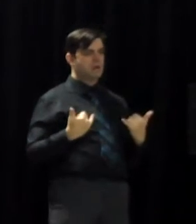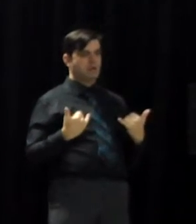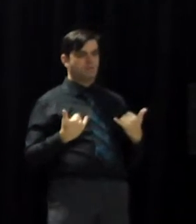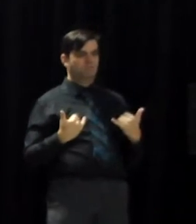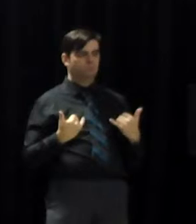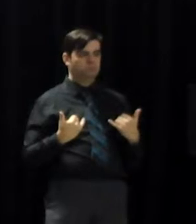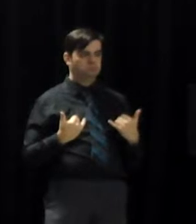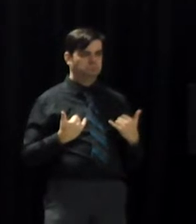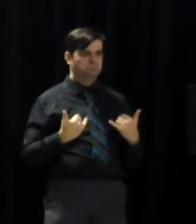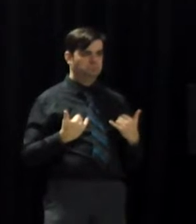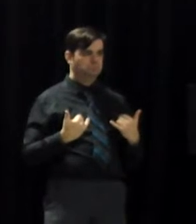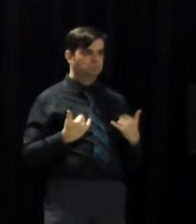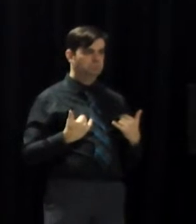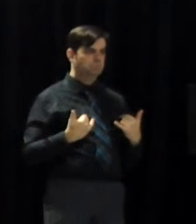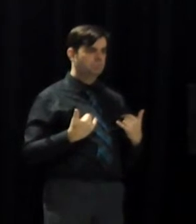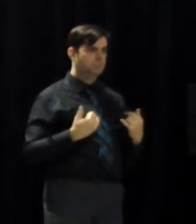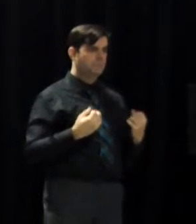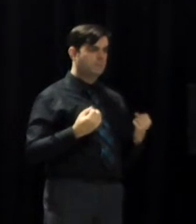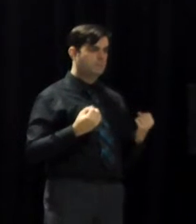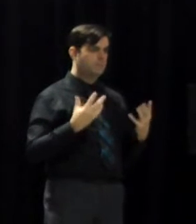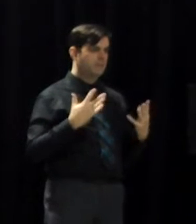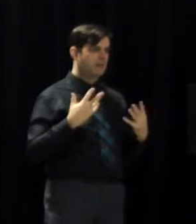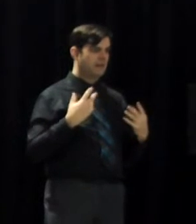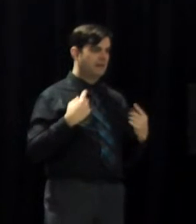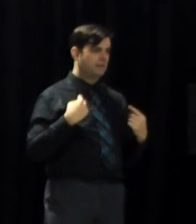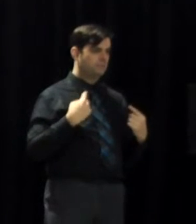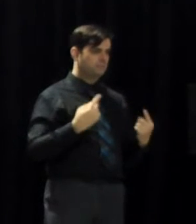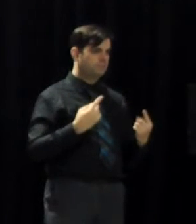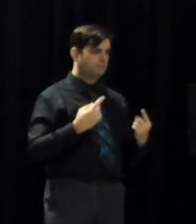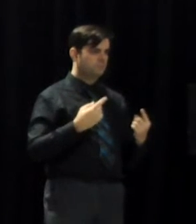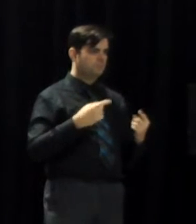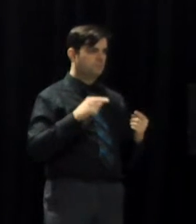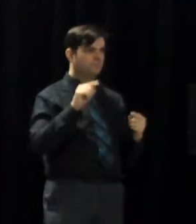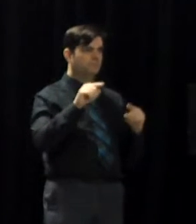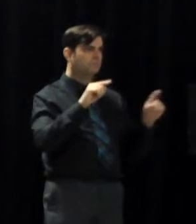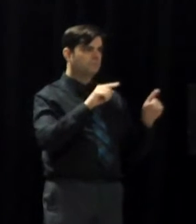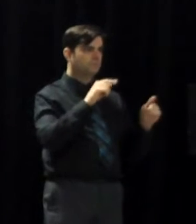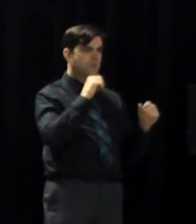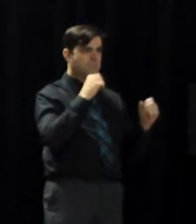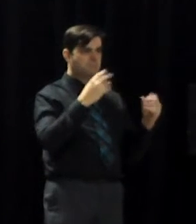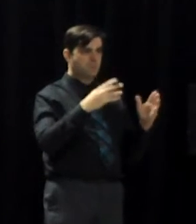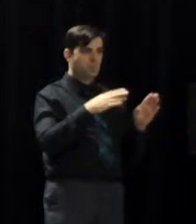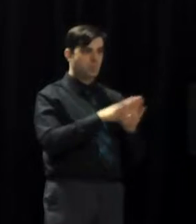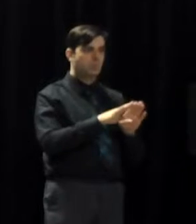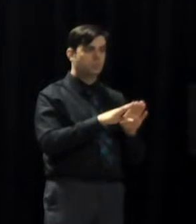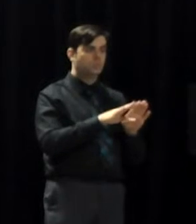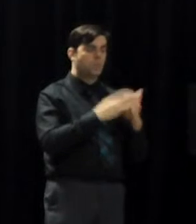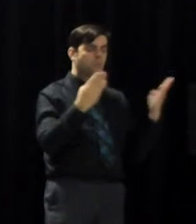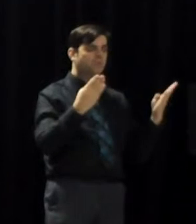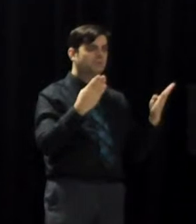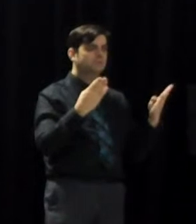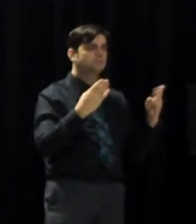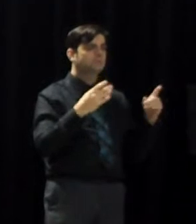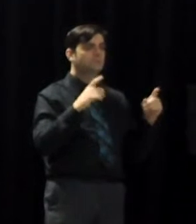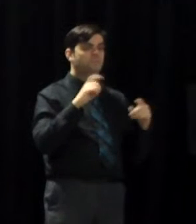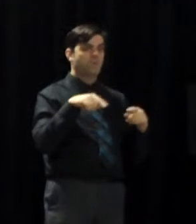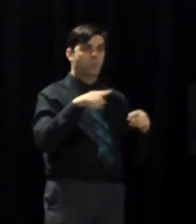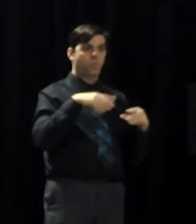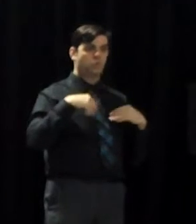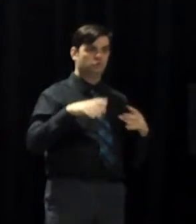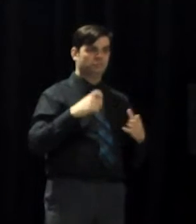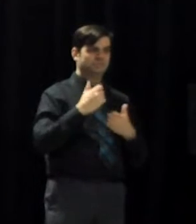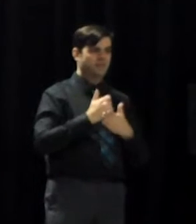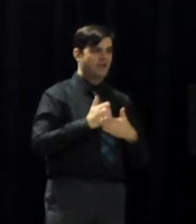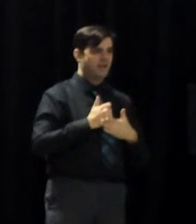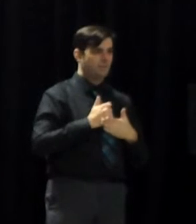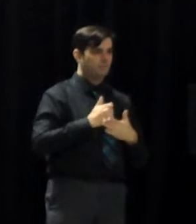haven't been allowed to be open to begin with, to your point. But we need to get these folks help in a big way. And the federal government's very close. They're very, very close right now. They need to do the